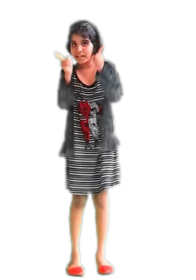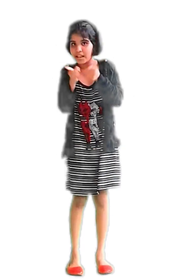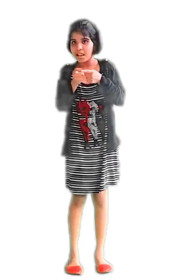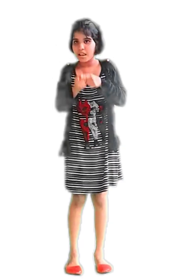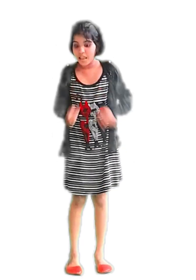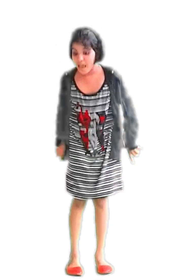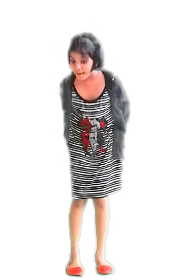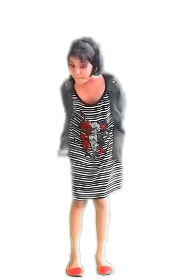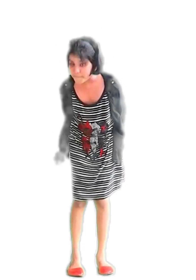Lamb.